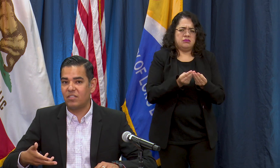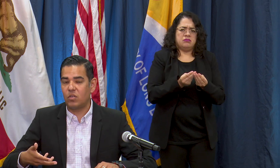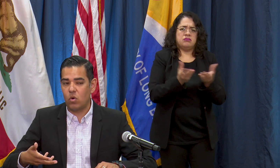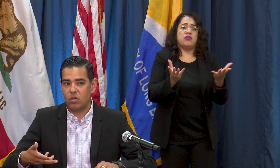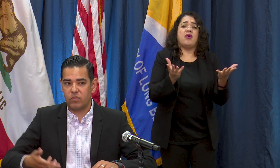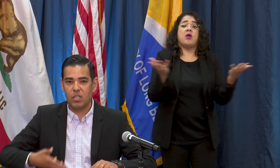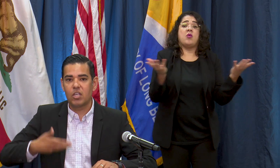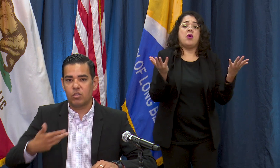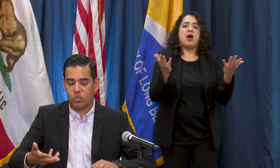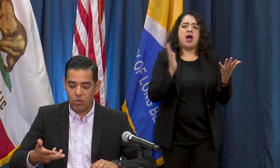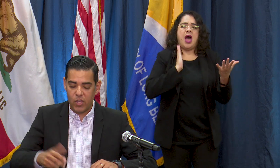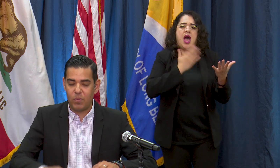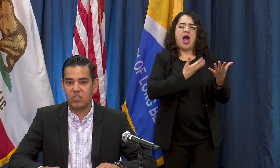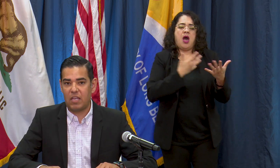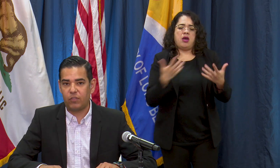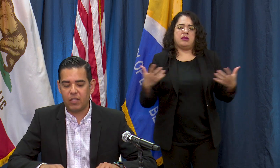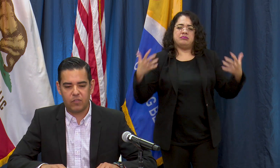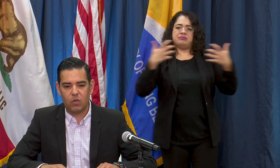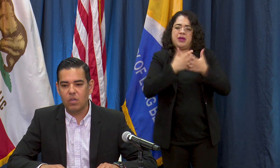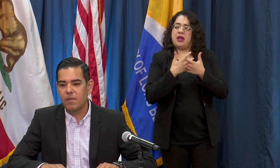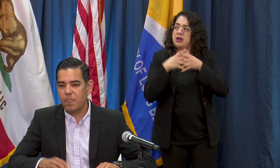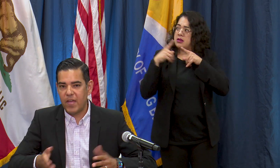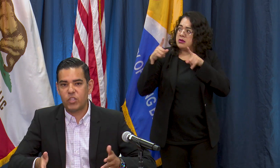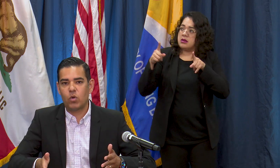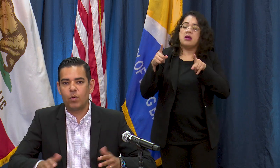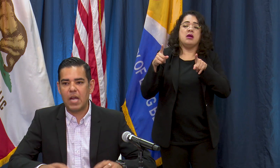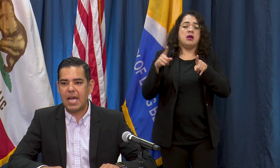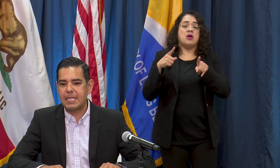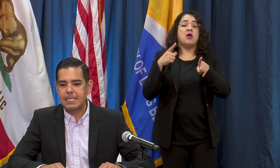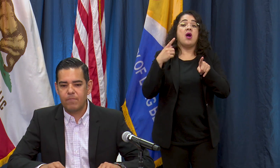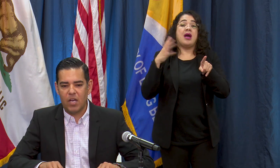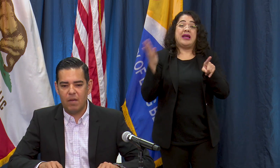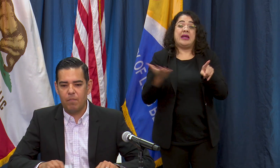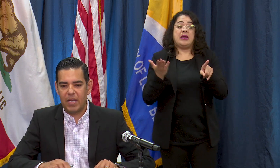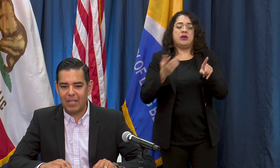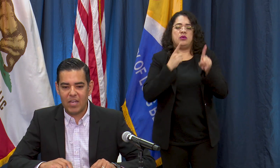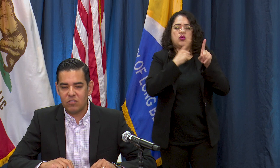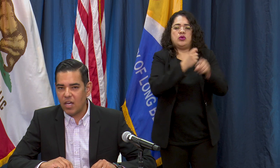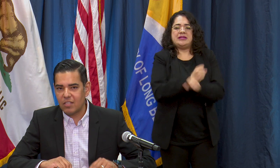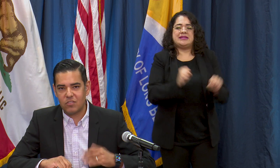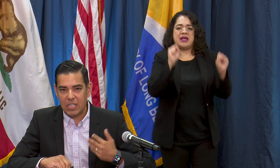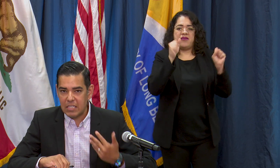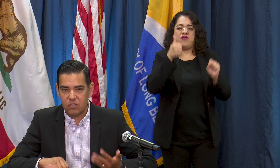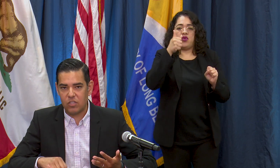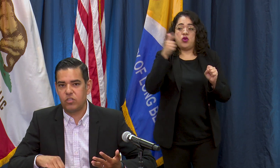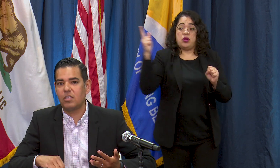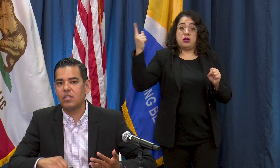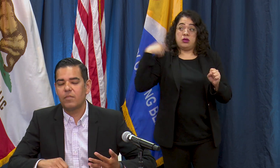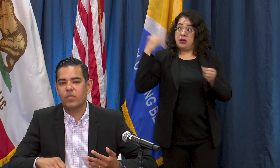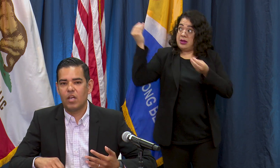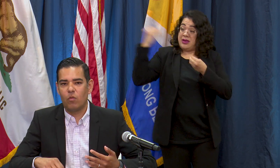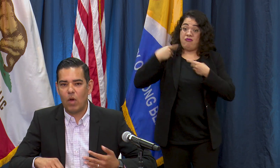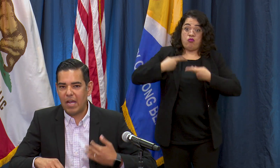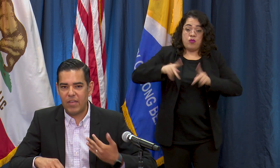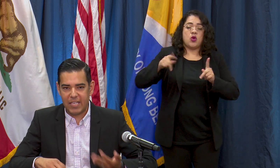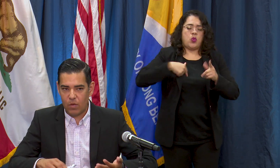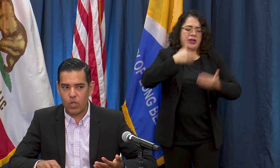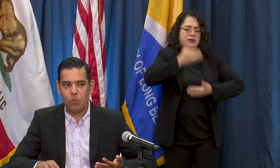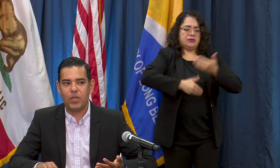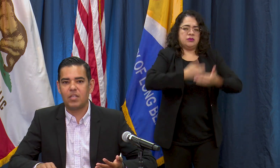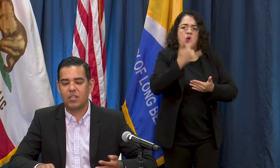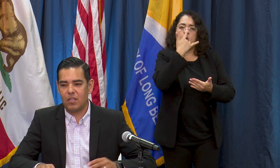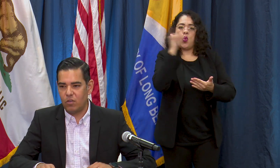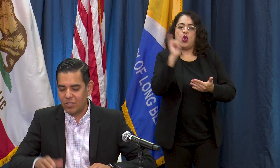own guidance and orders to ensure they open safely. And so that's where we're at. But again, that is not a city decision why they